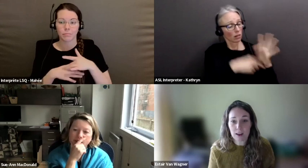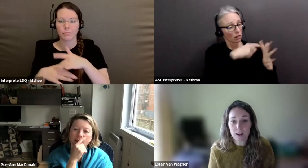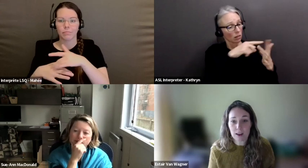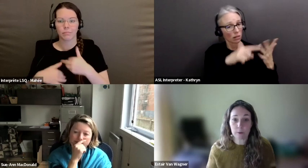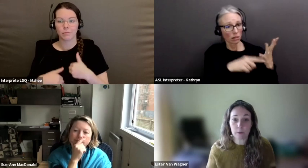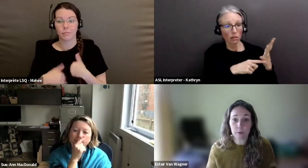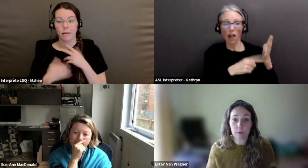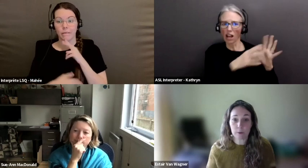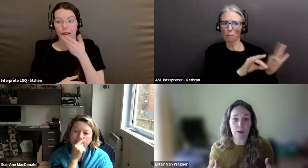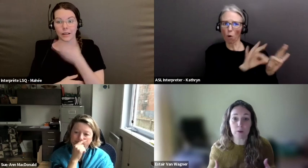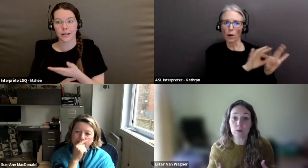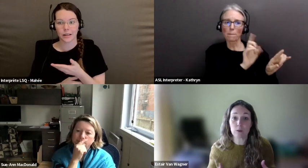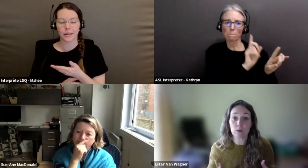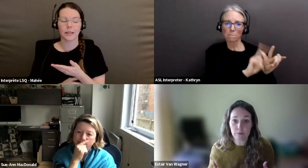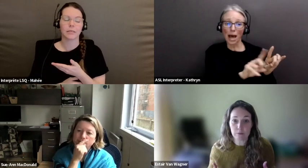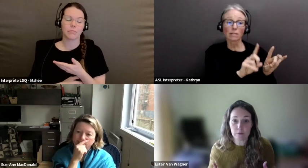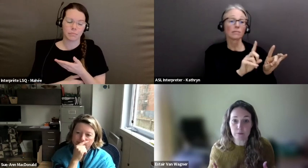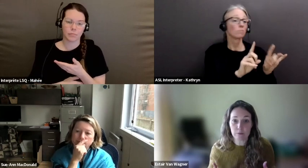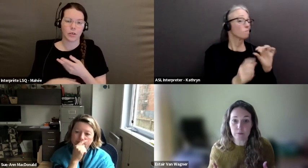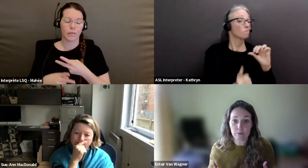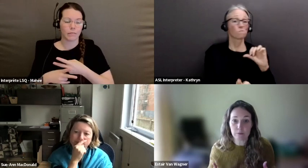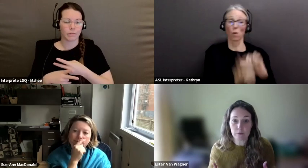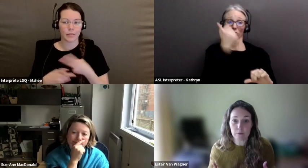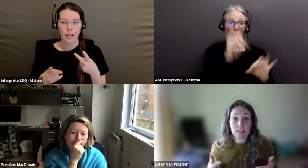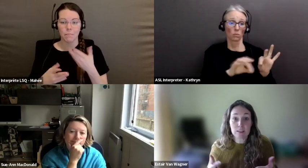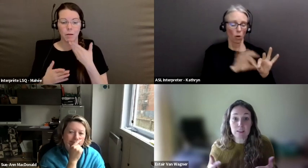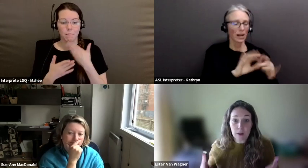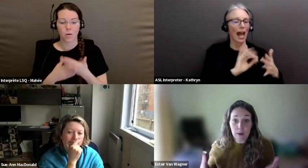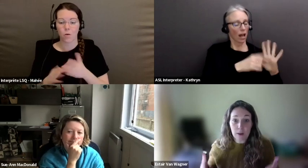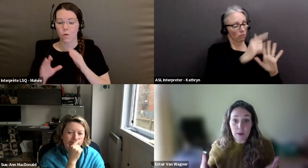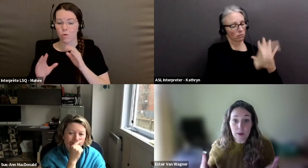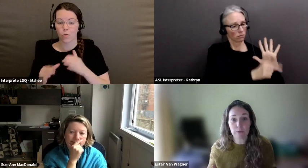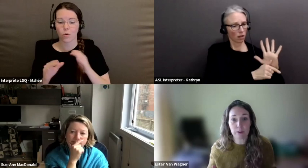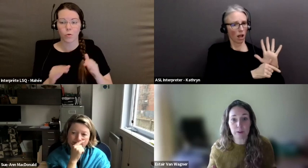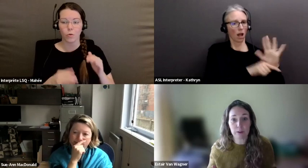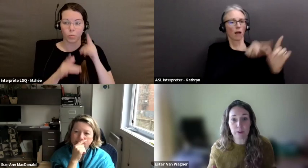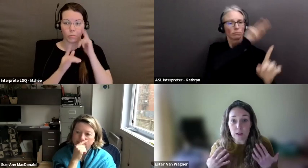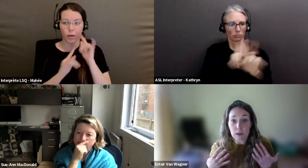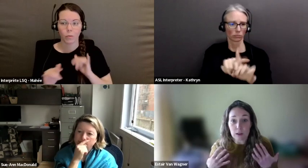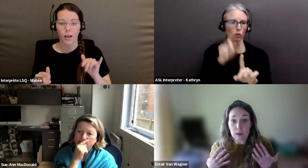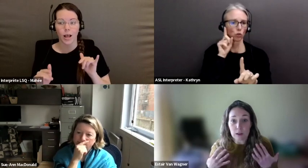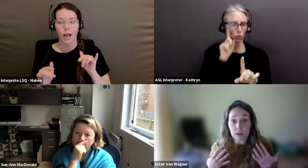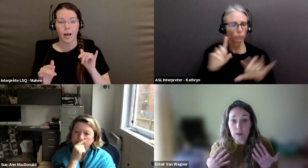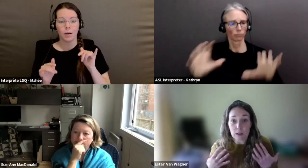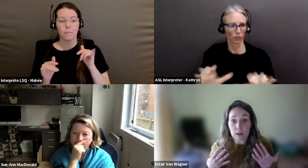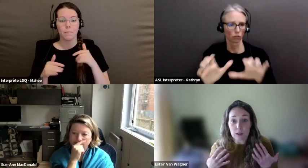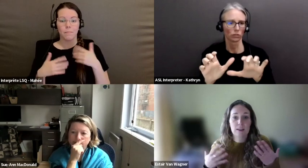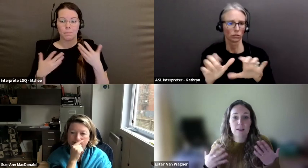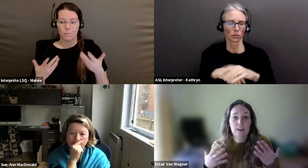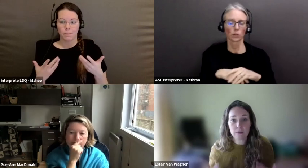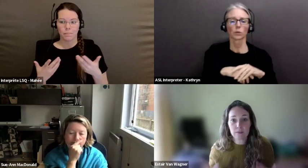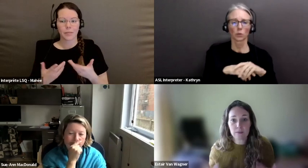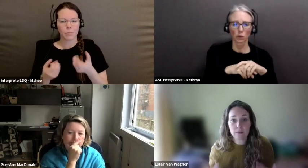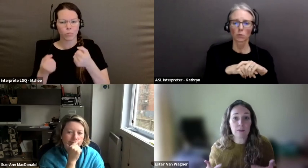many incredible groups on the ground who have been doing this, and it's been really powerful. And so continuing to do that and